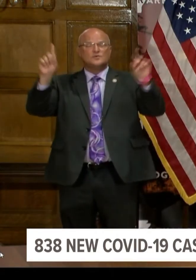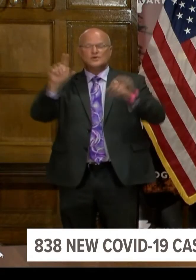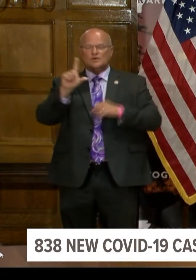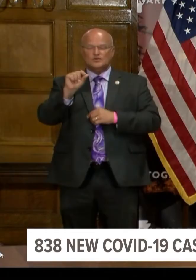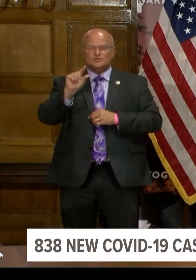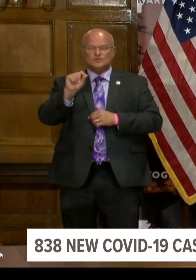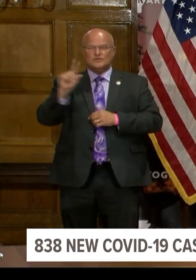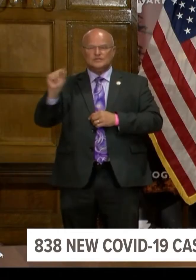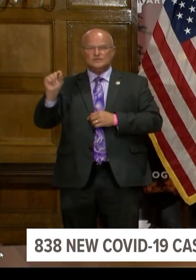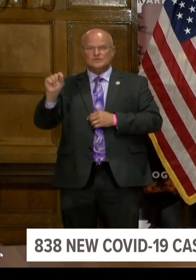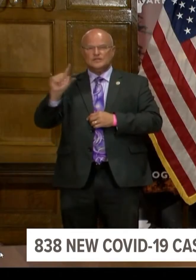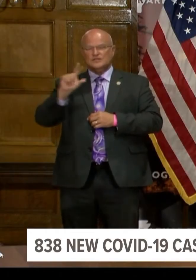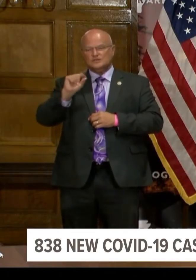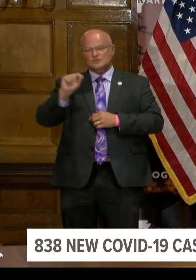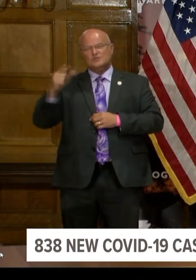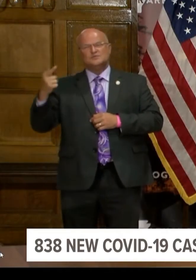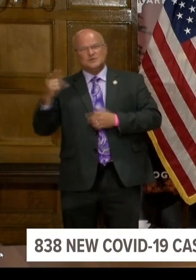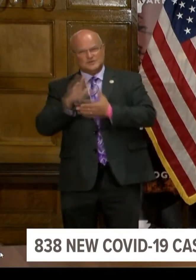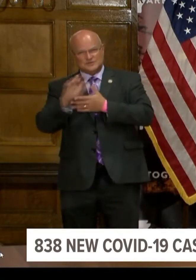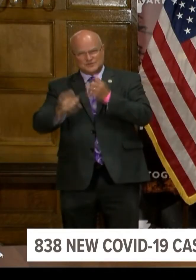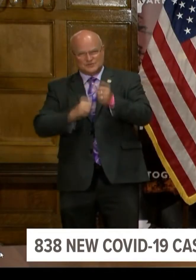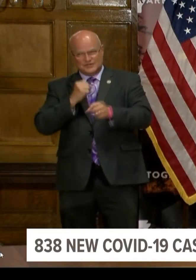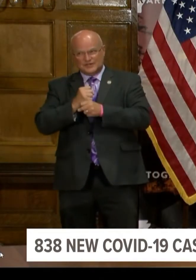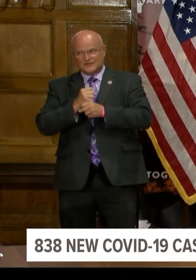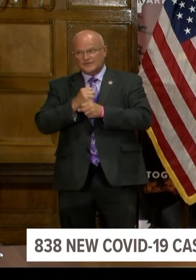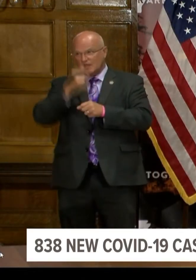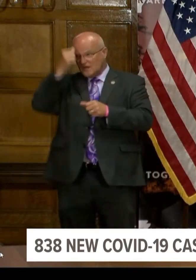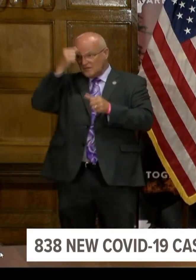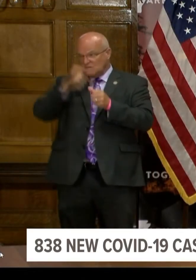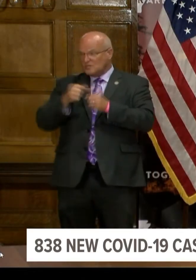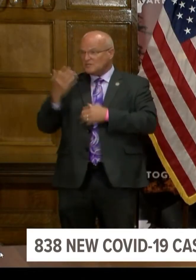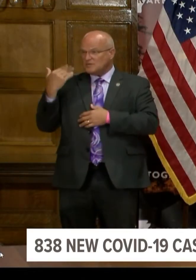school year. If you'll recall, earlier in the